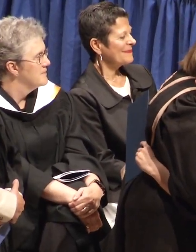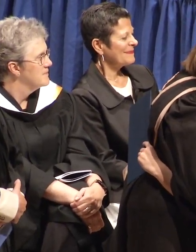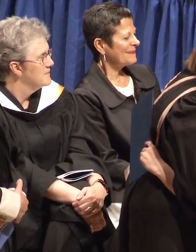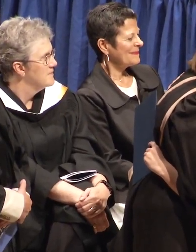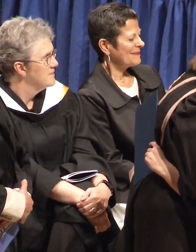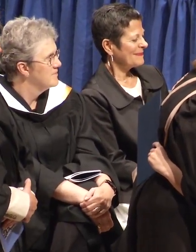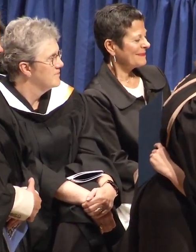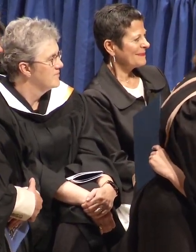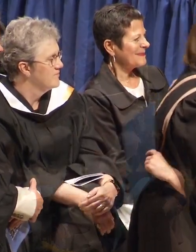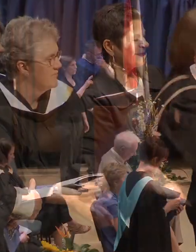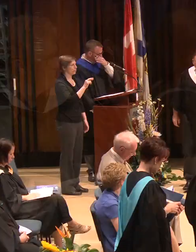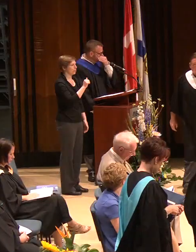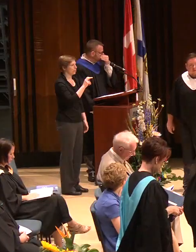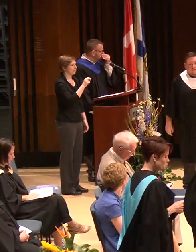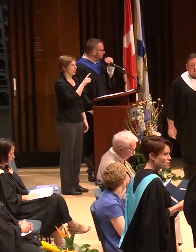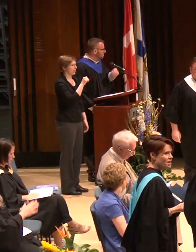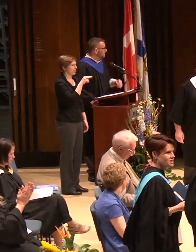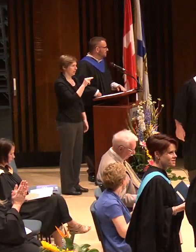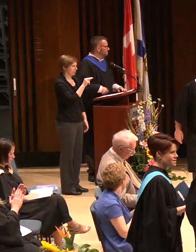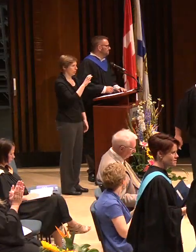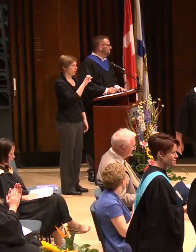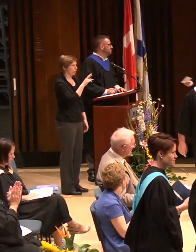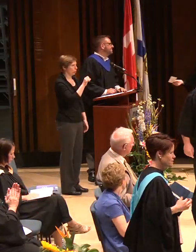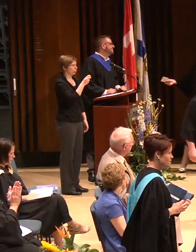Brandon Crozier.